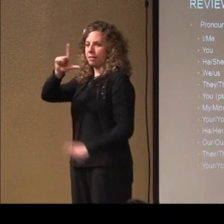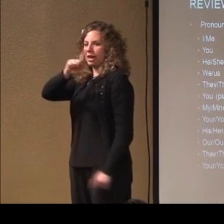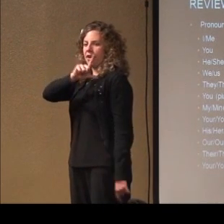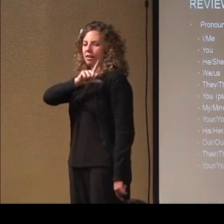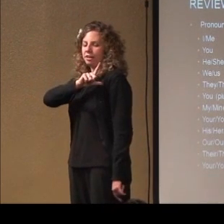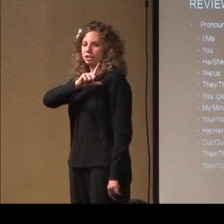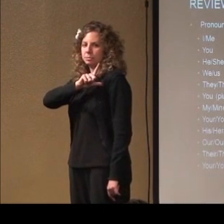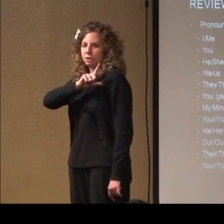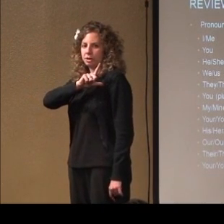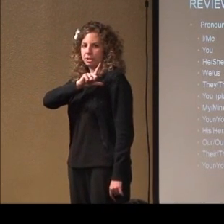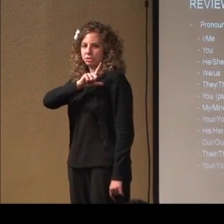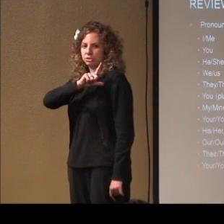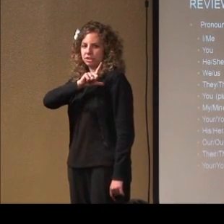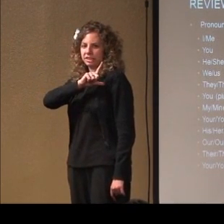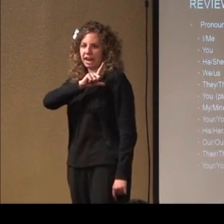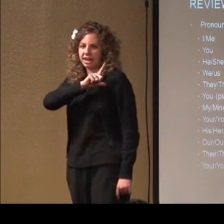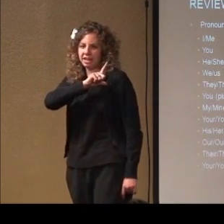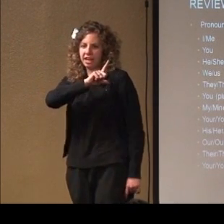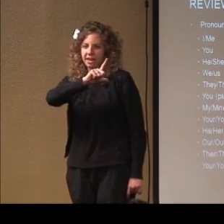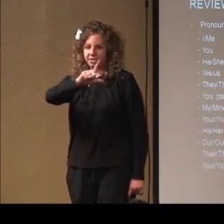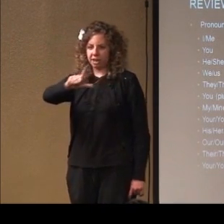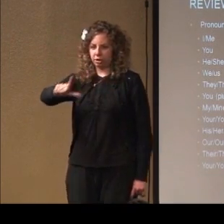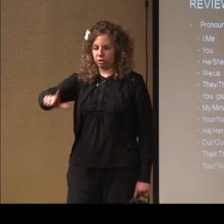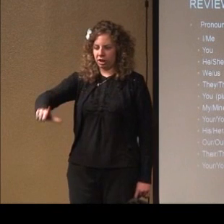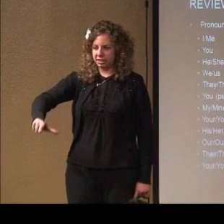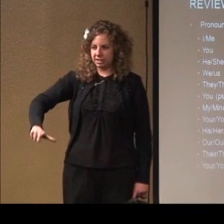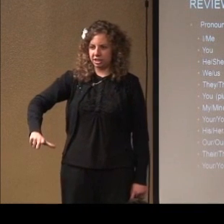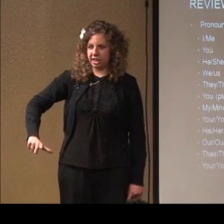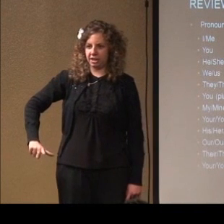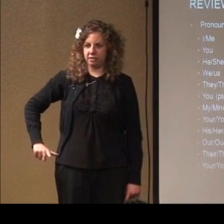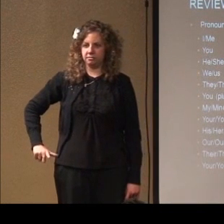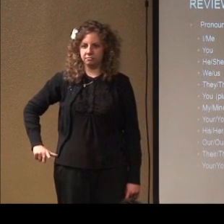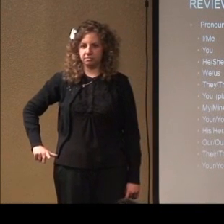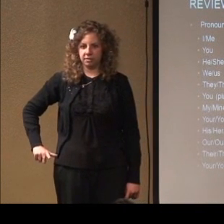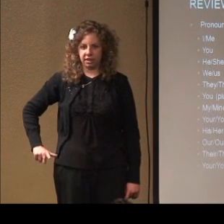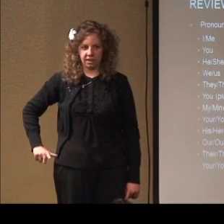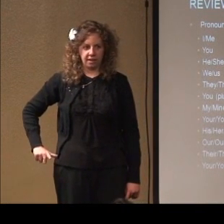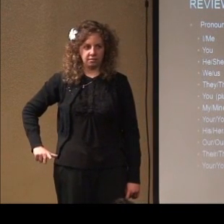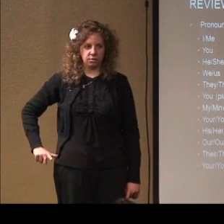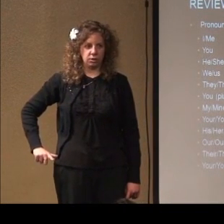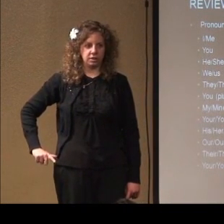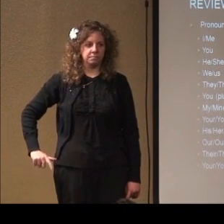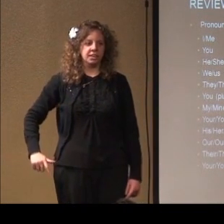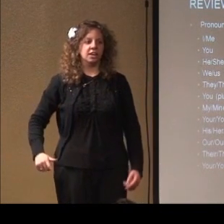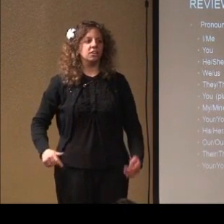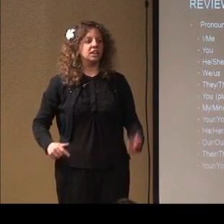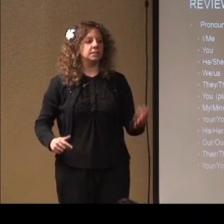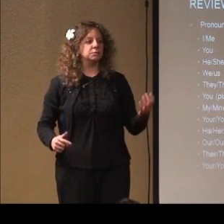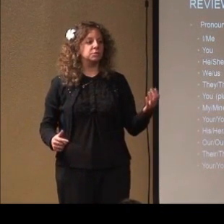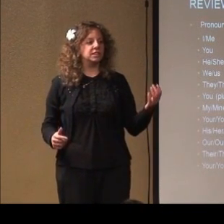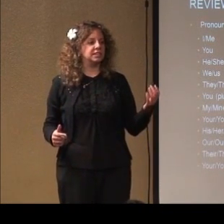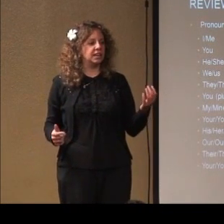my L and just put it on my shoulder like that, and then I go across down here, like that, Lord. And a lot of times when I sign